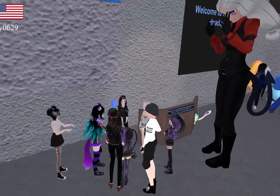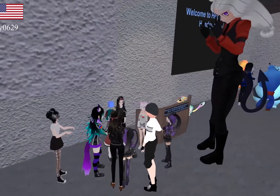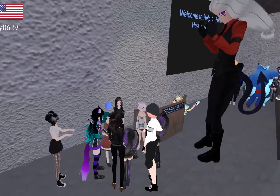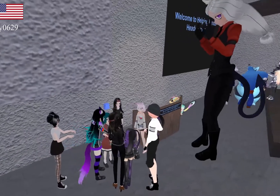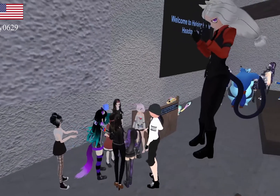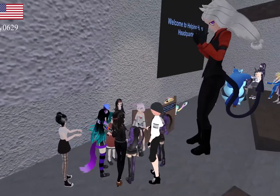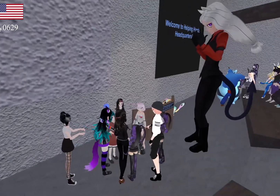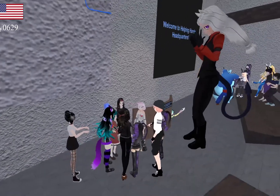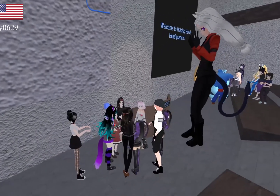guys.